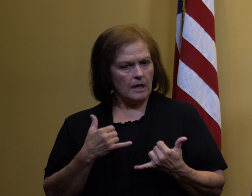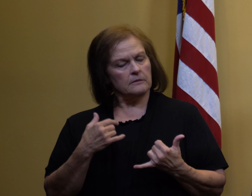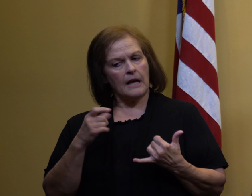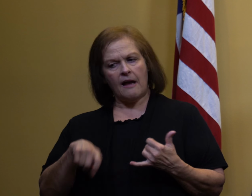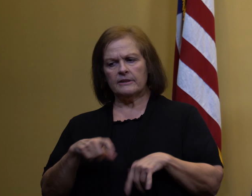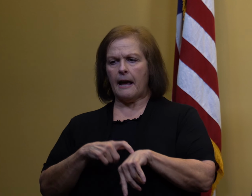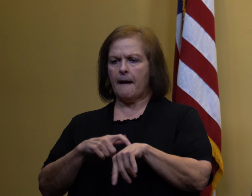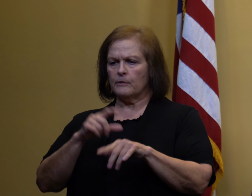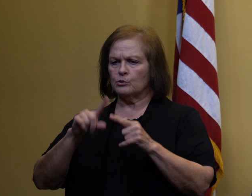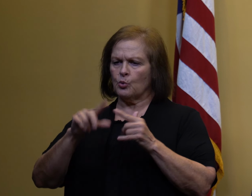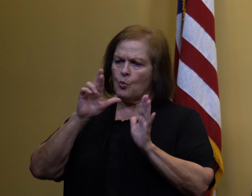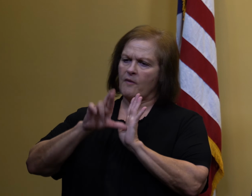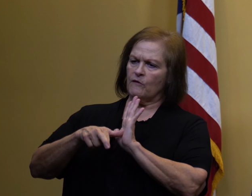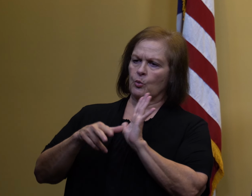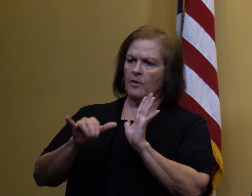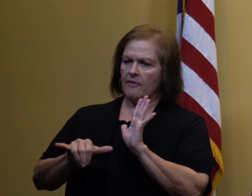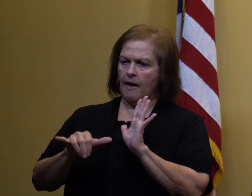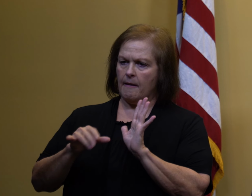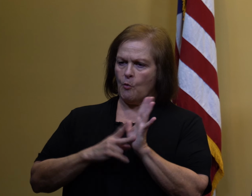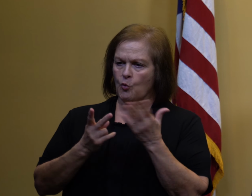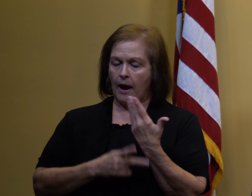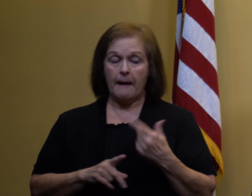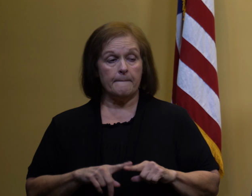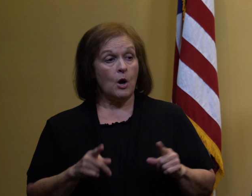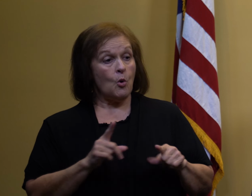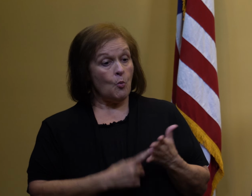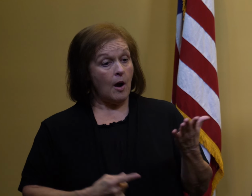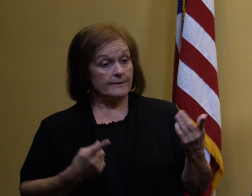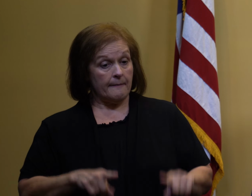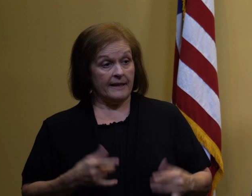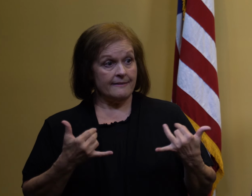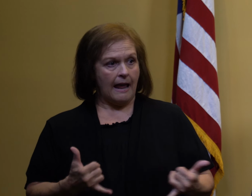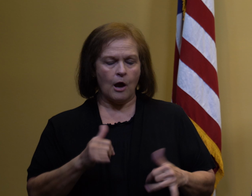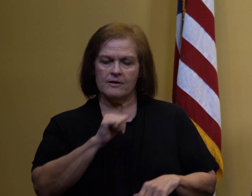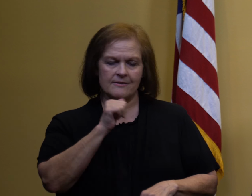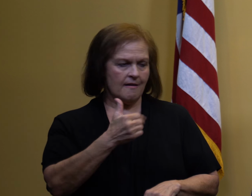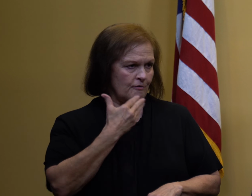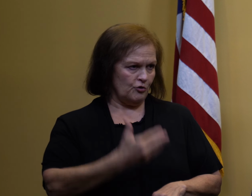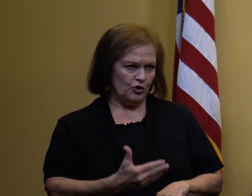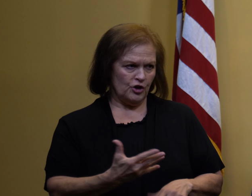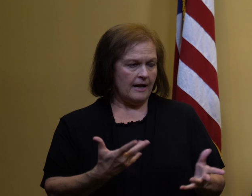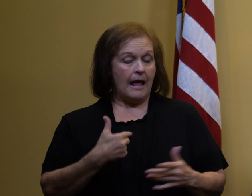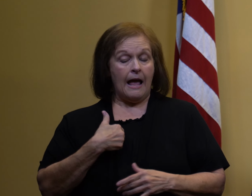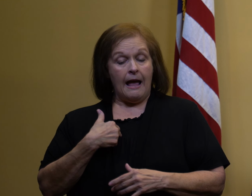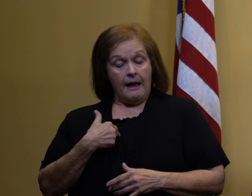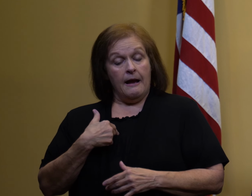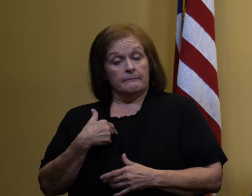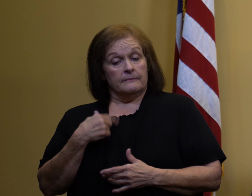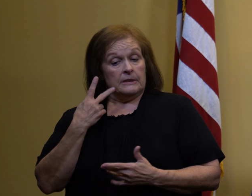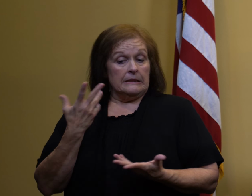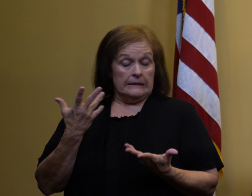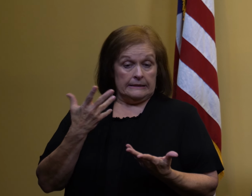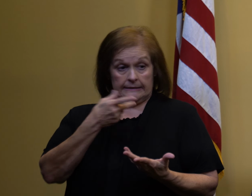I think that is healthy. But what is happening now is not healthy. So I'm looking for us, the city,